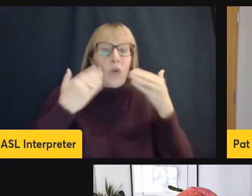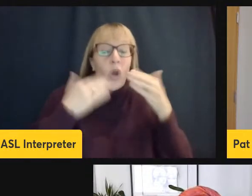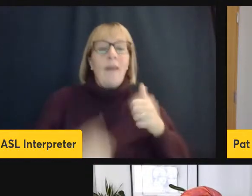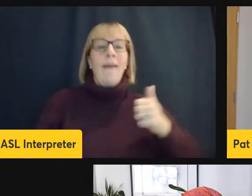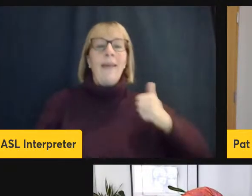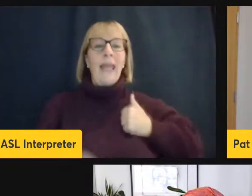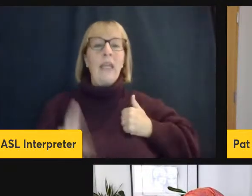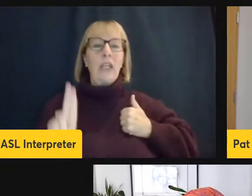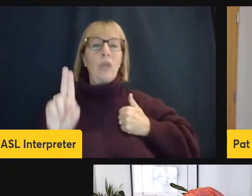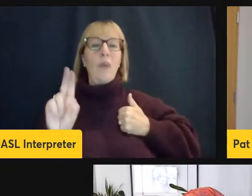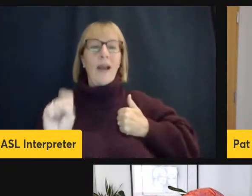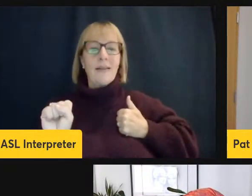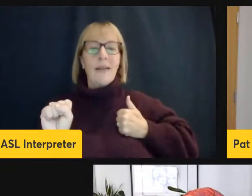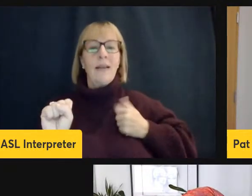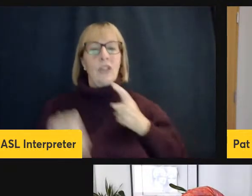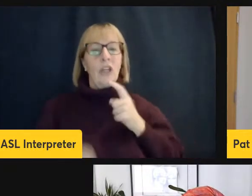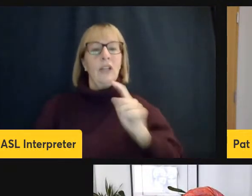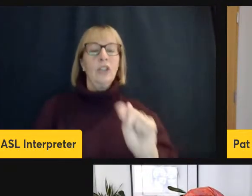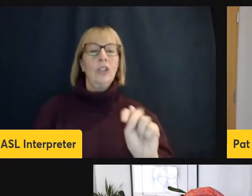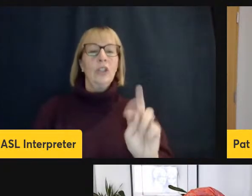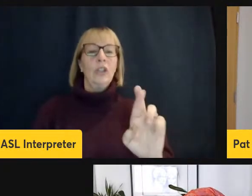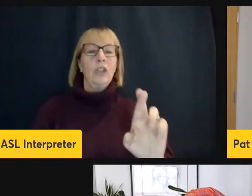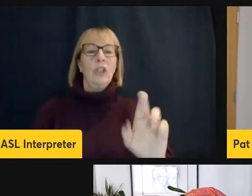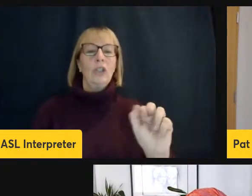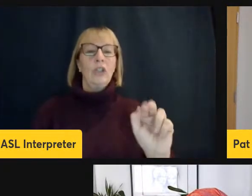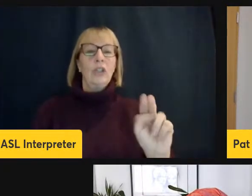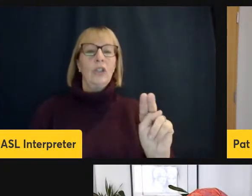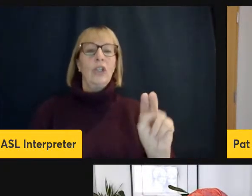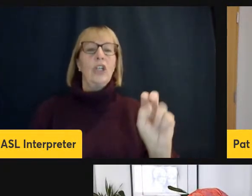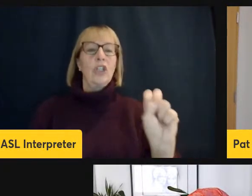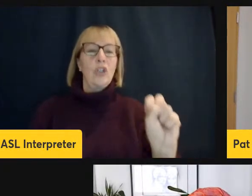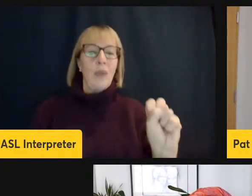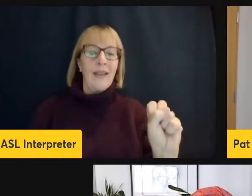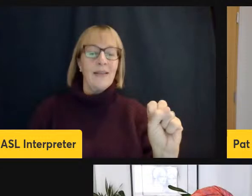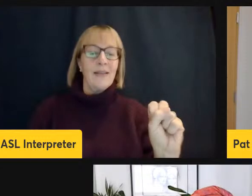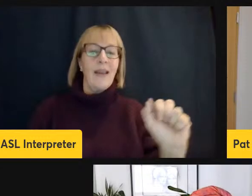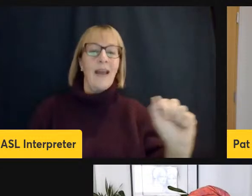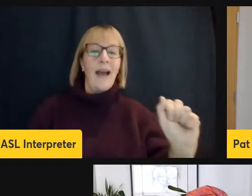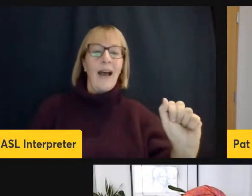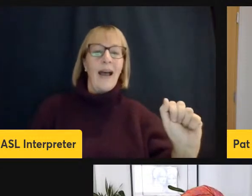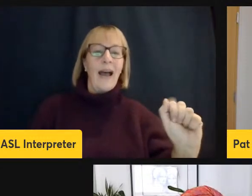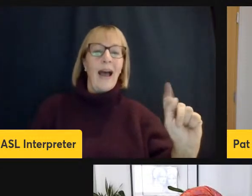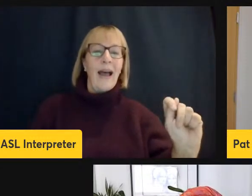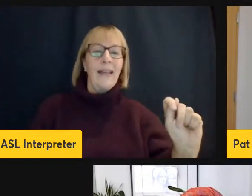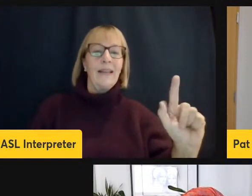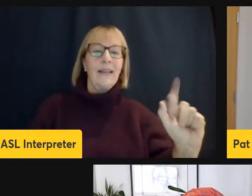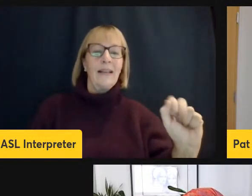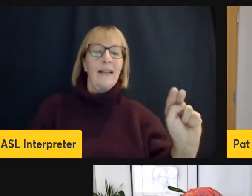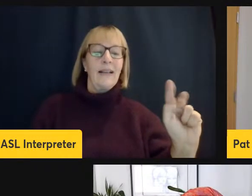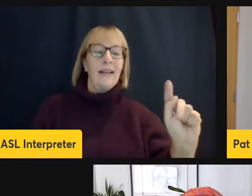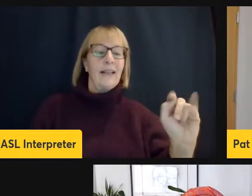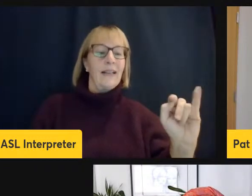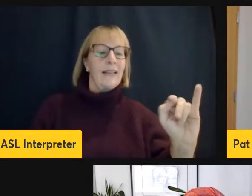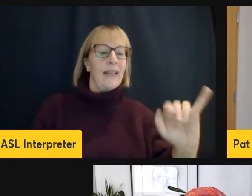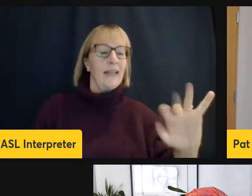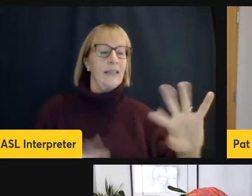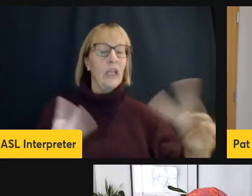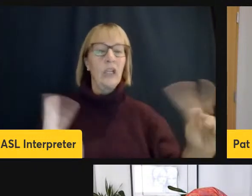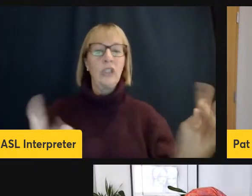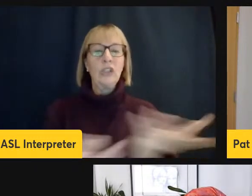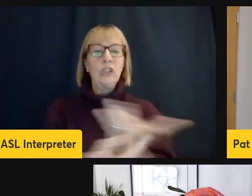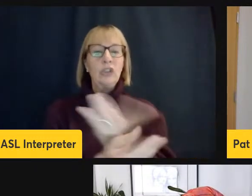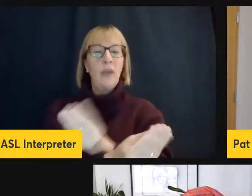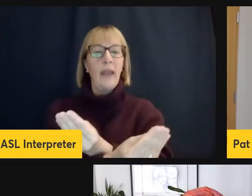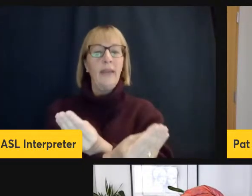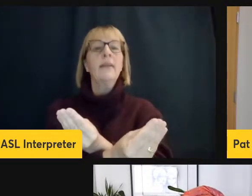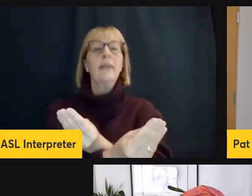involved in the transatlantic trade, which meant the bringing and kidnapping of African peoples to these shores, and